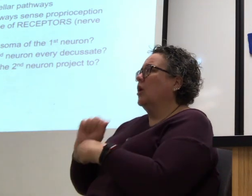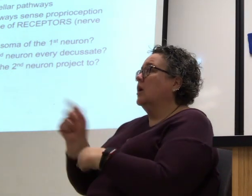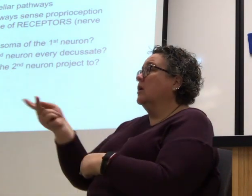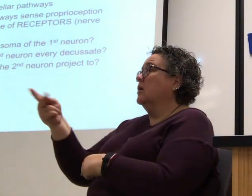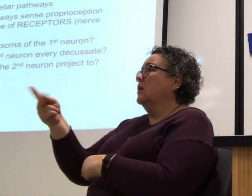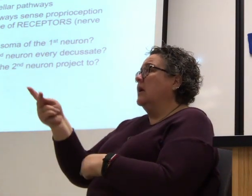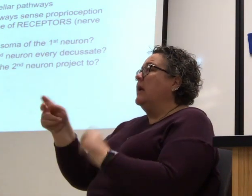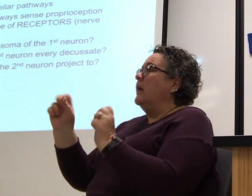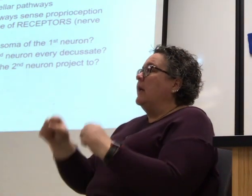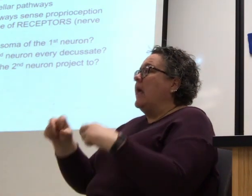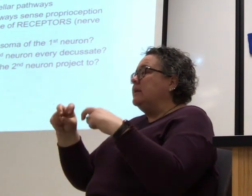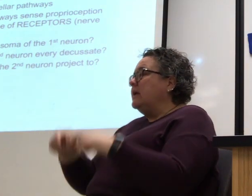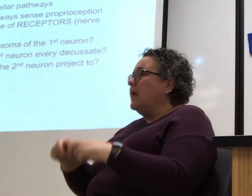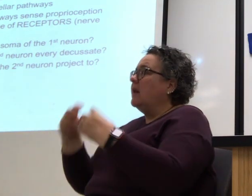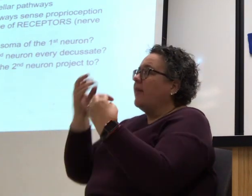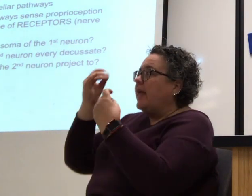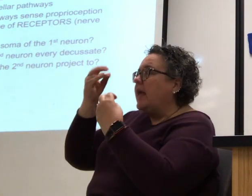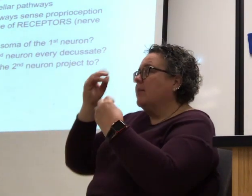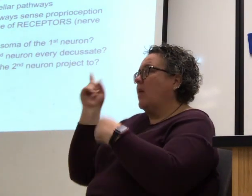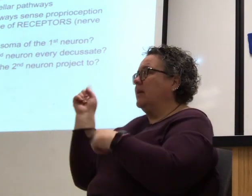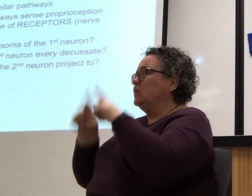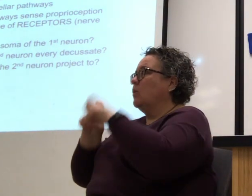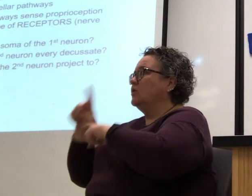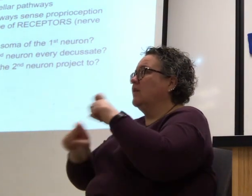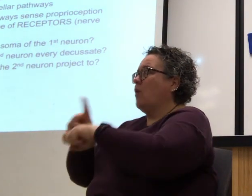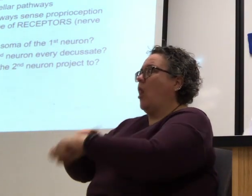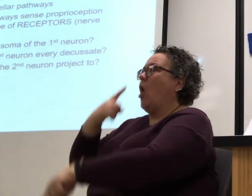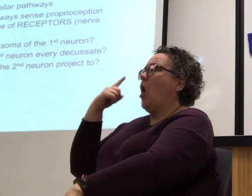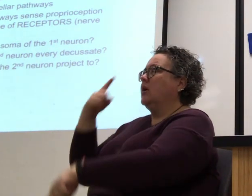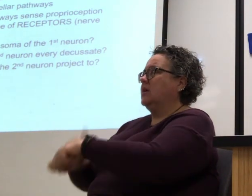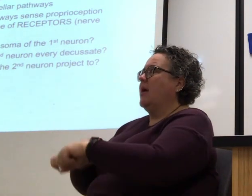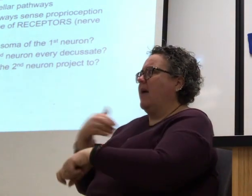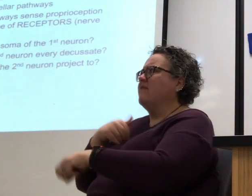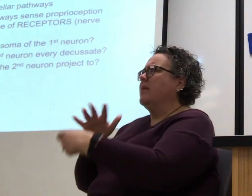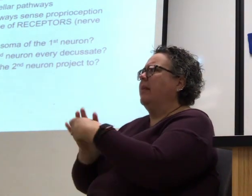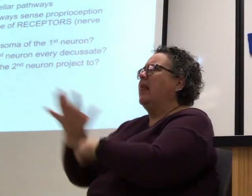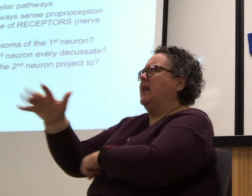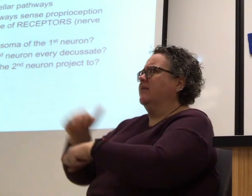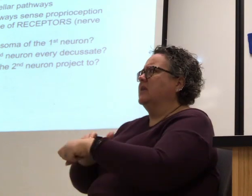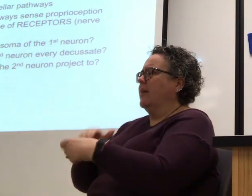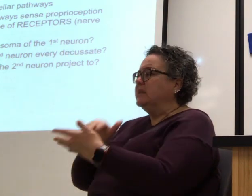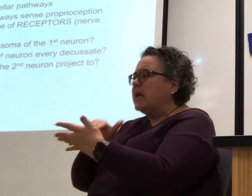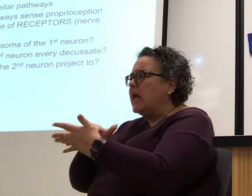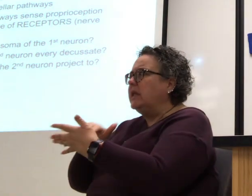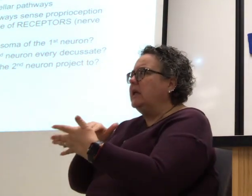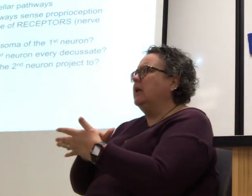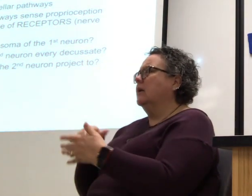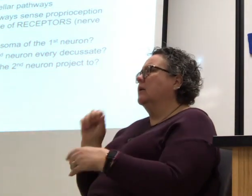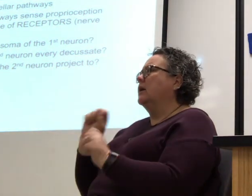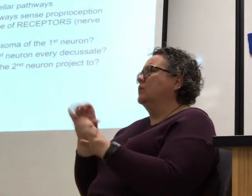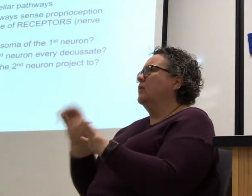there and think about these questions for a long time, right? And study this stuff.